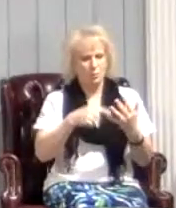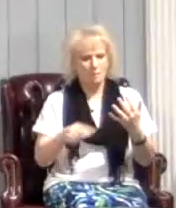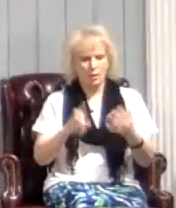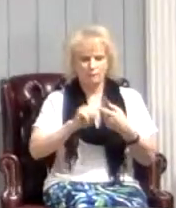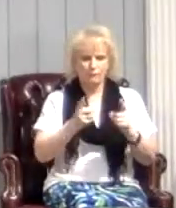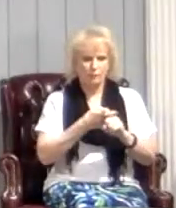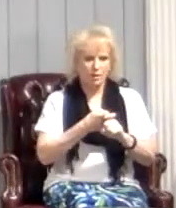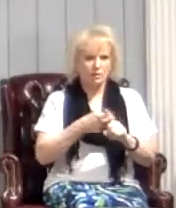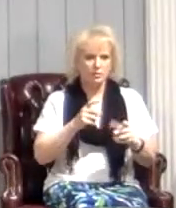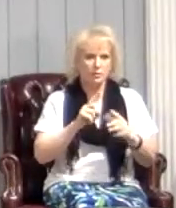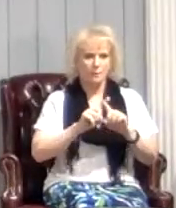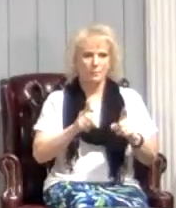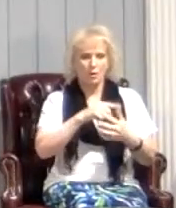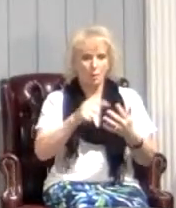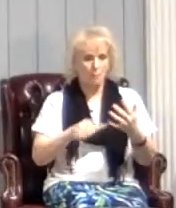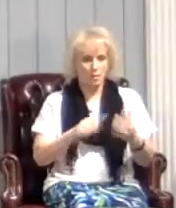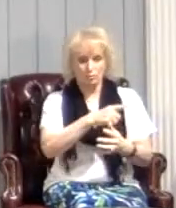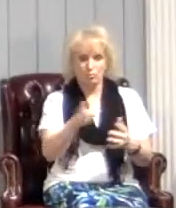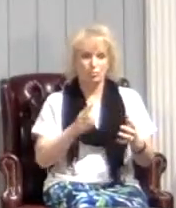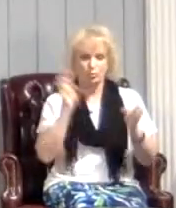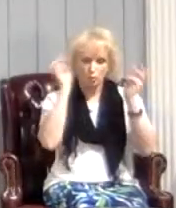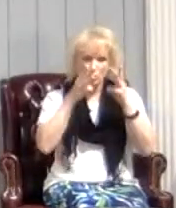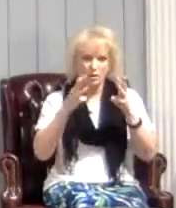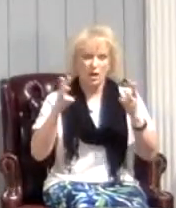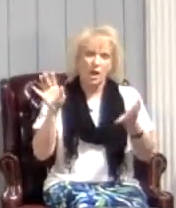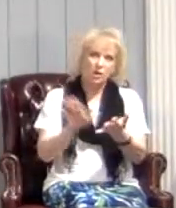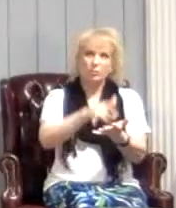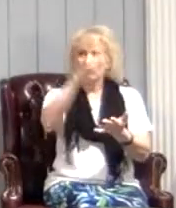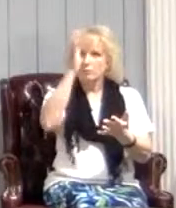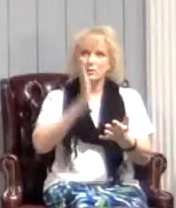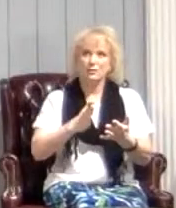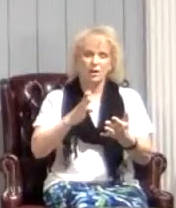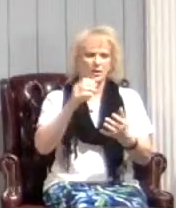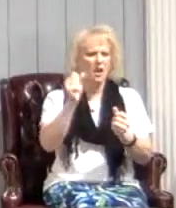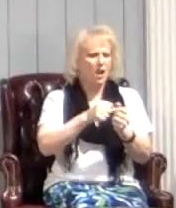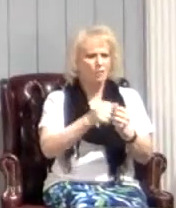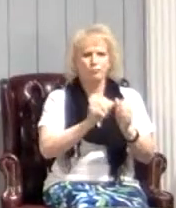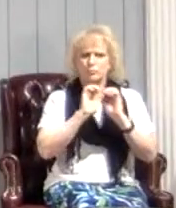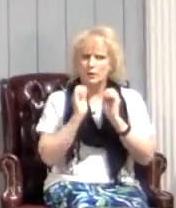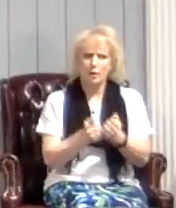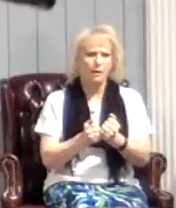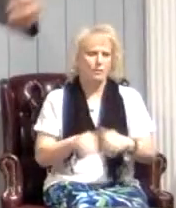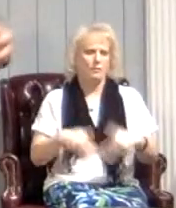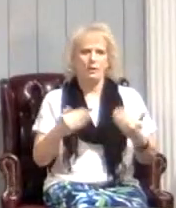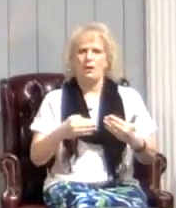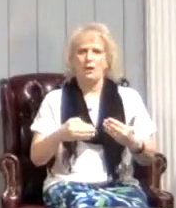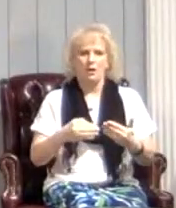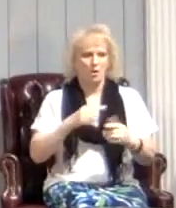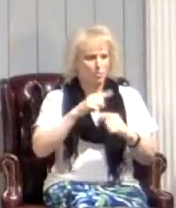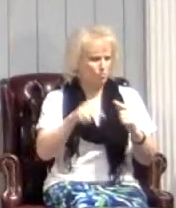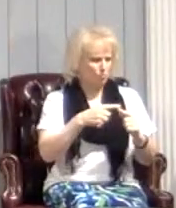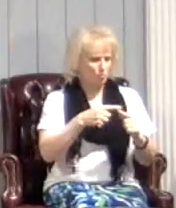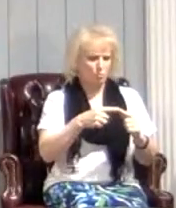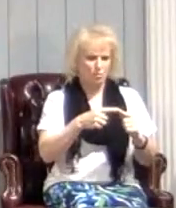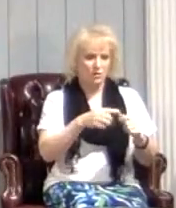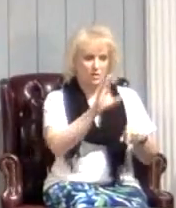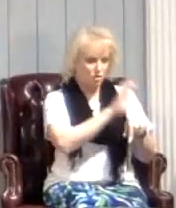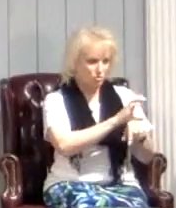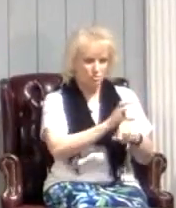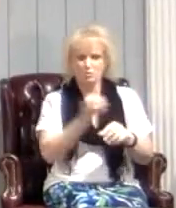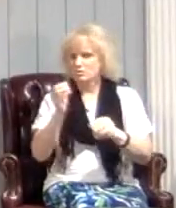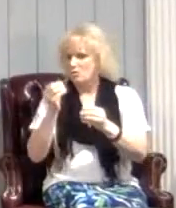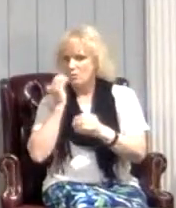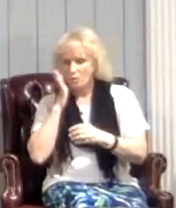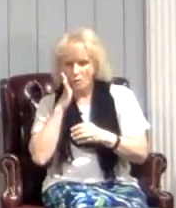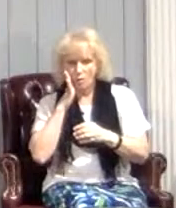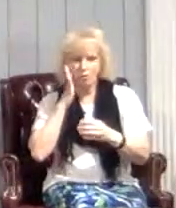who are wicked, and he brings glory to God in every area of his life. So he brings glory to God when he's at church, and he brings glory to God in his home, and he